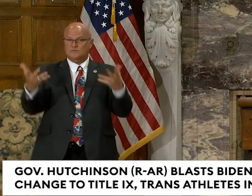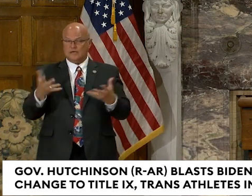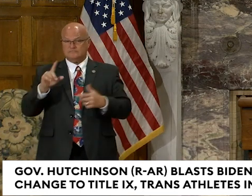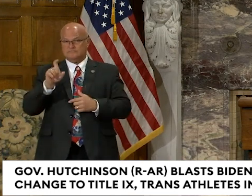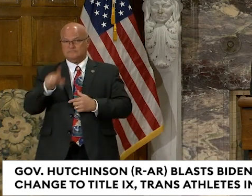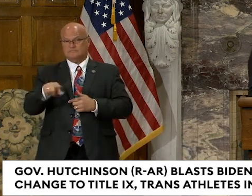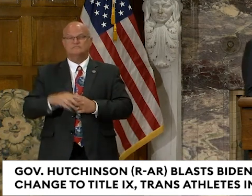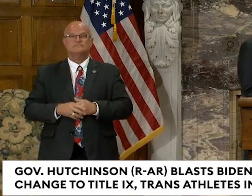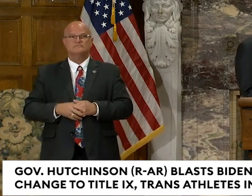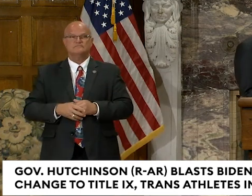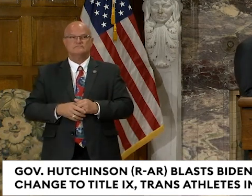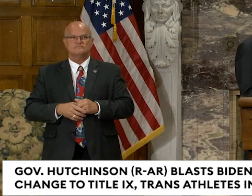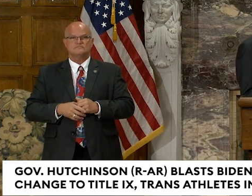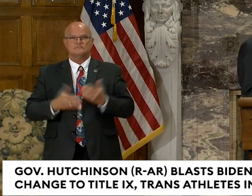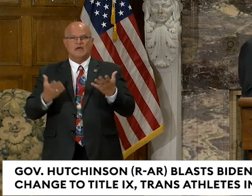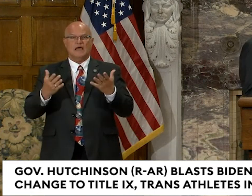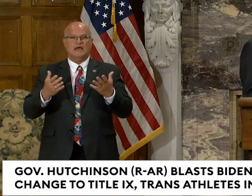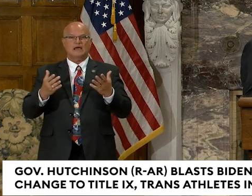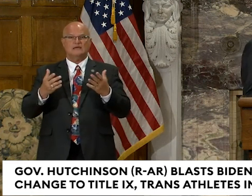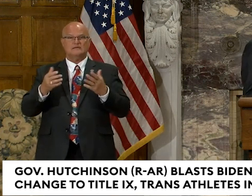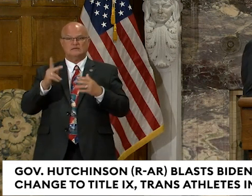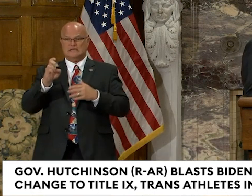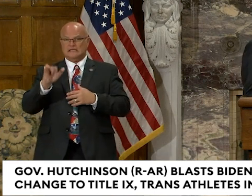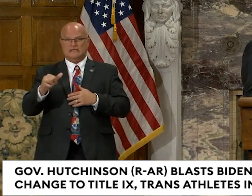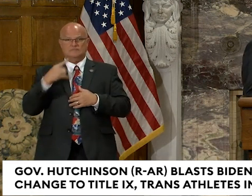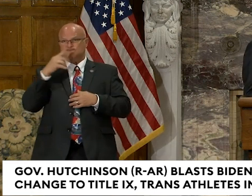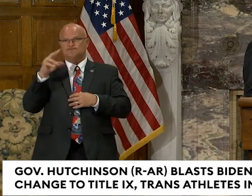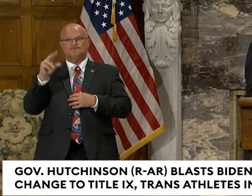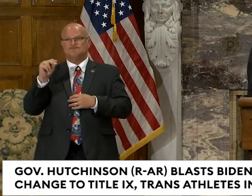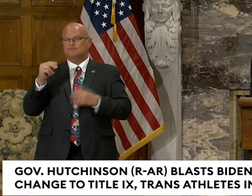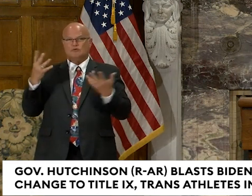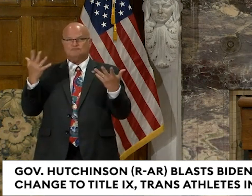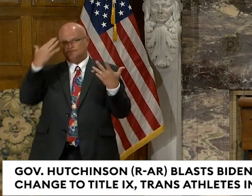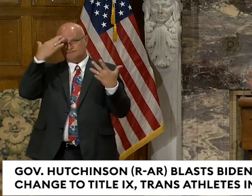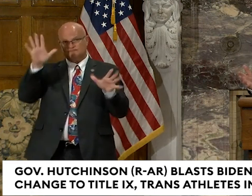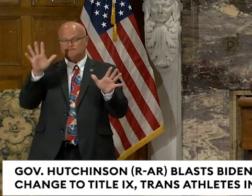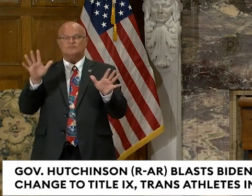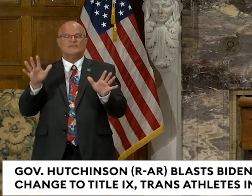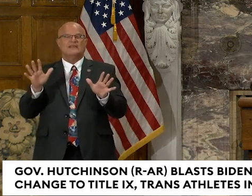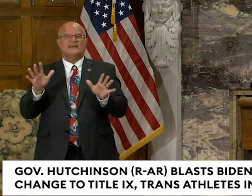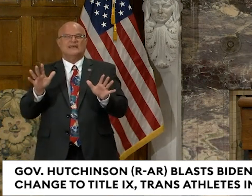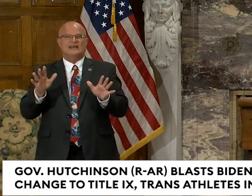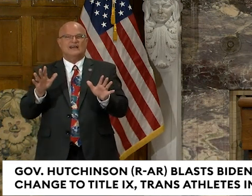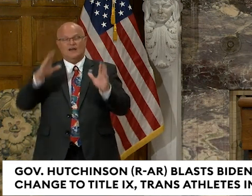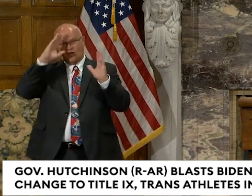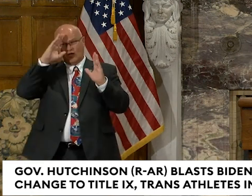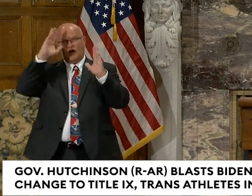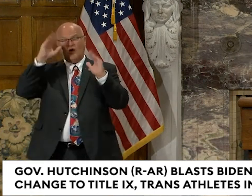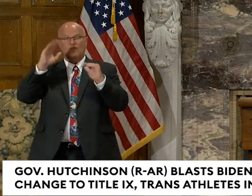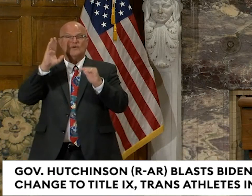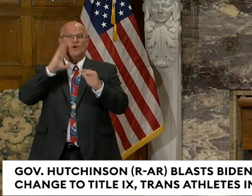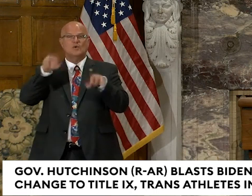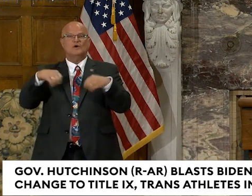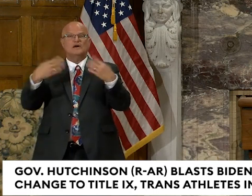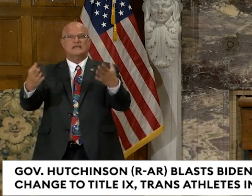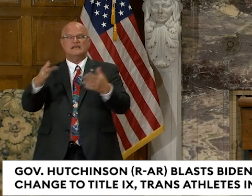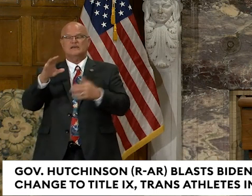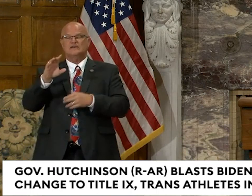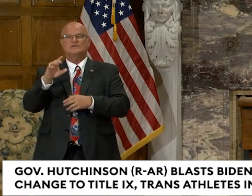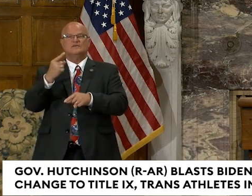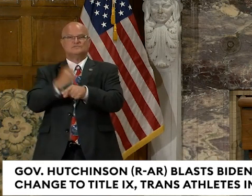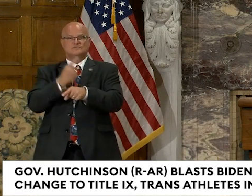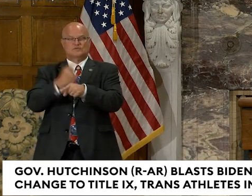have any idea what the timeline's going to be? I'm going to ask Secretary Key. He's shaking his head no. No, they're hopefully will give due